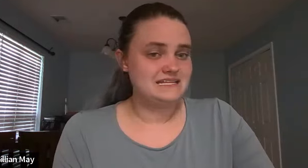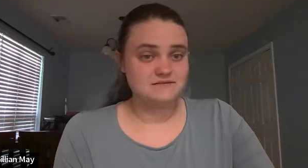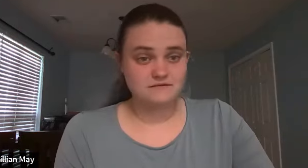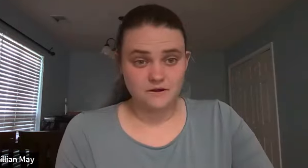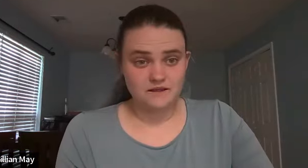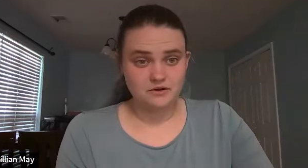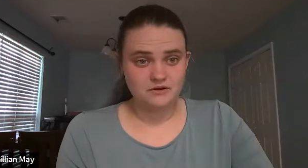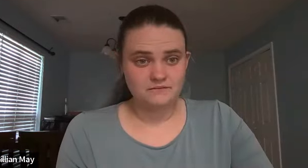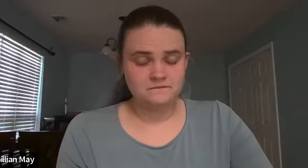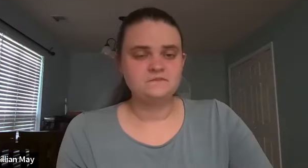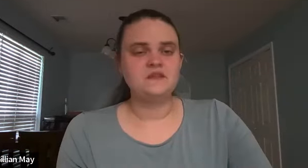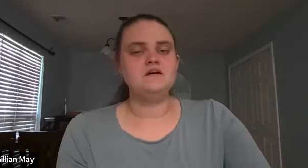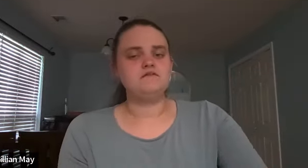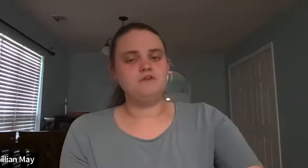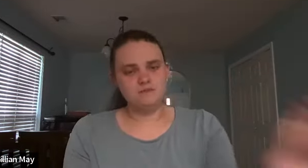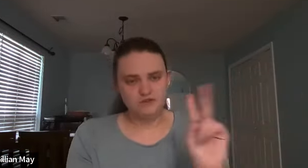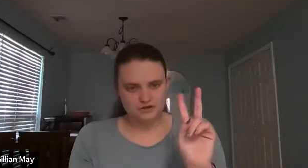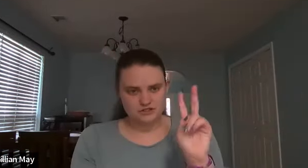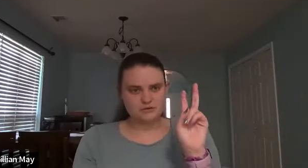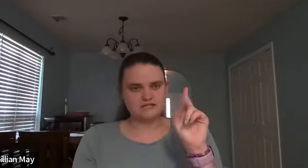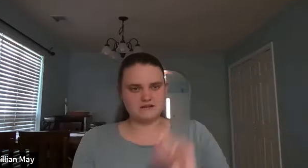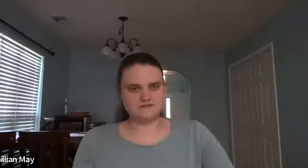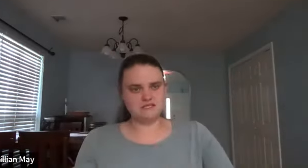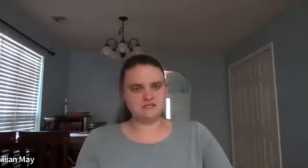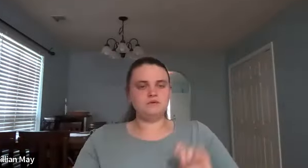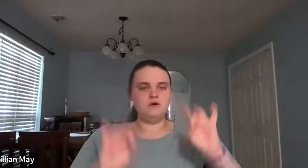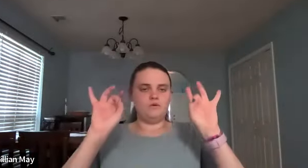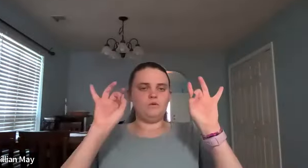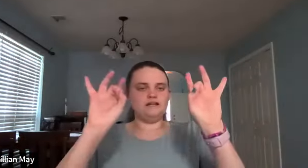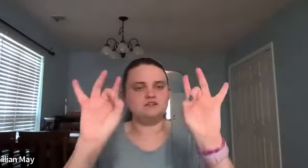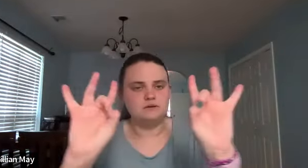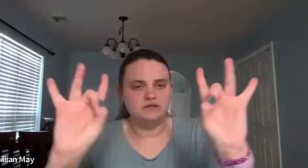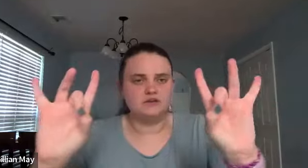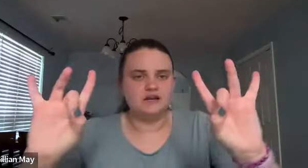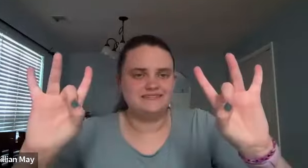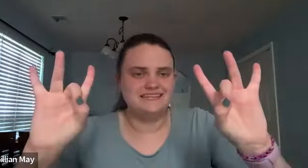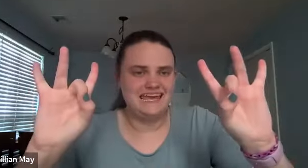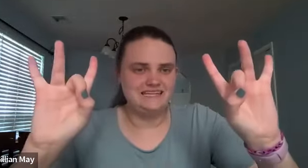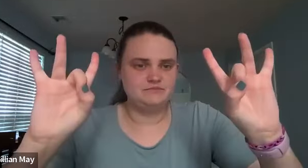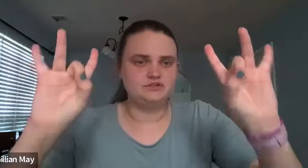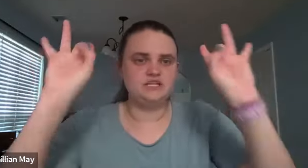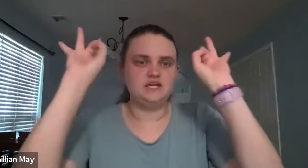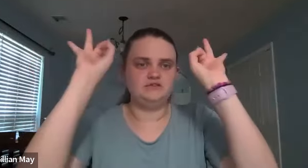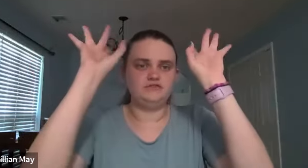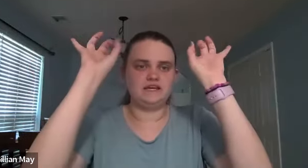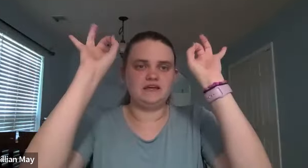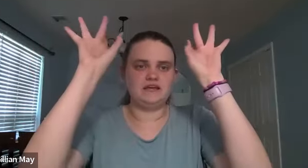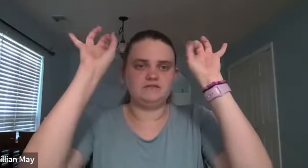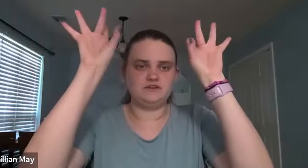is volleyball. Volleyball, there are two ways I've seen them. One is going to be, you're going to have this 8 motion and you flick your fingers